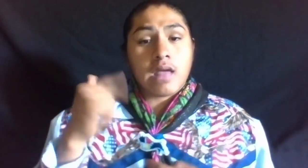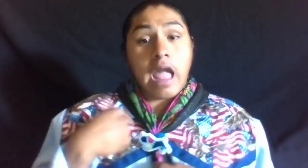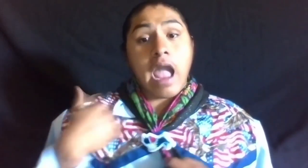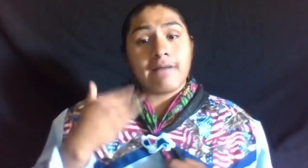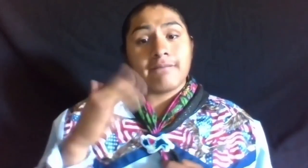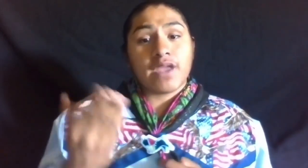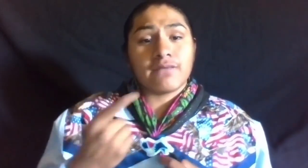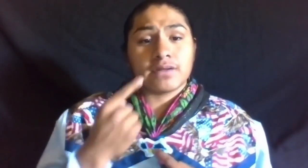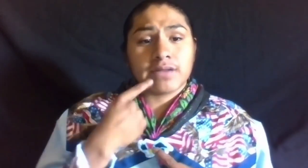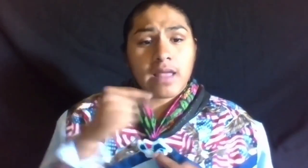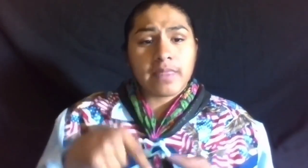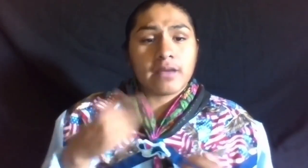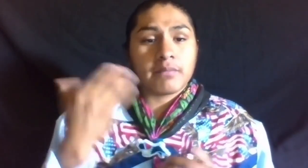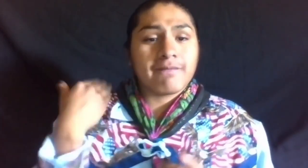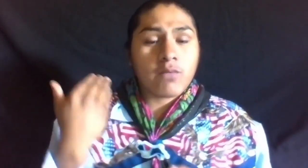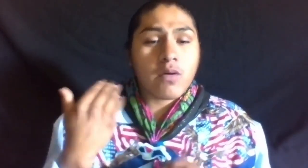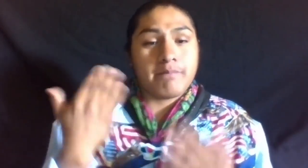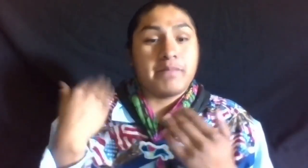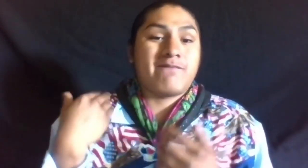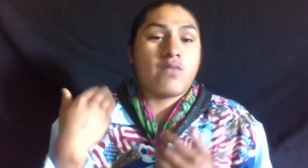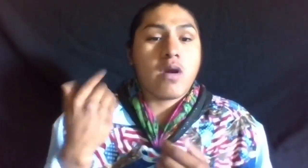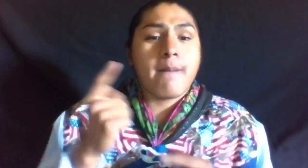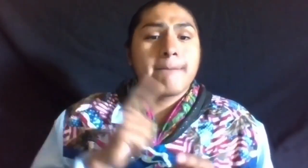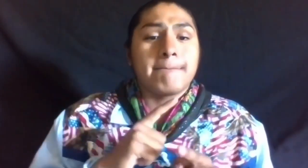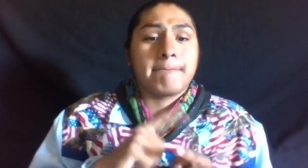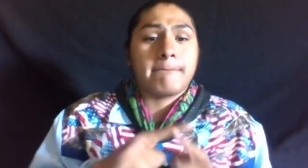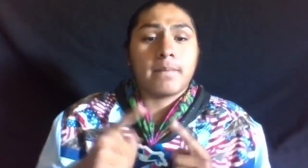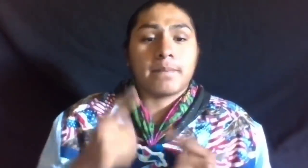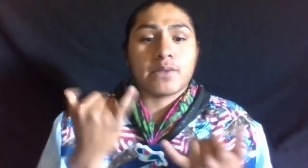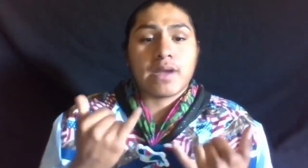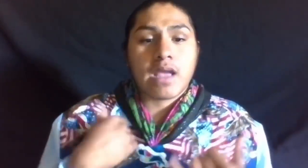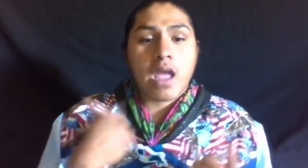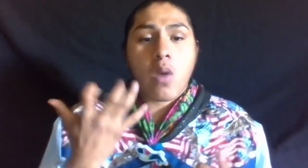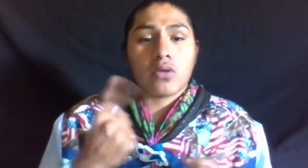I never have said this before, but today I want to tell you guys